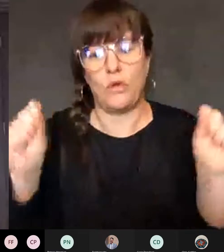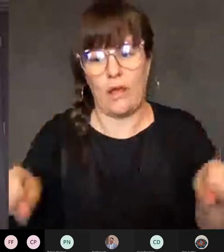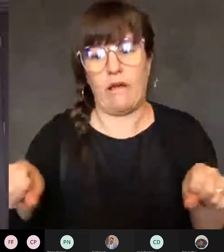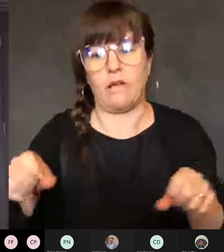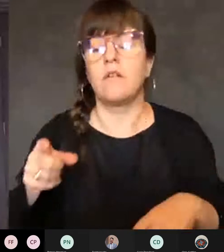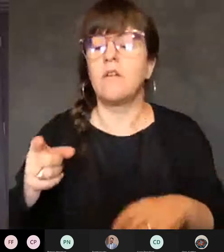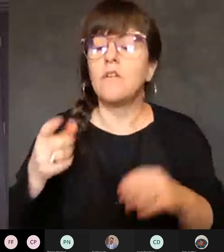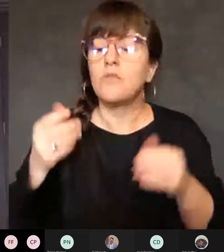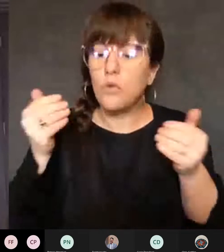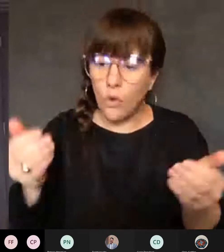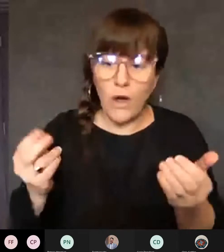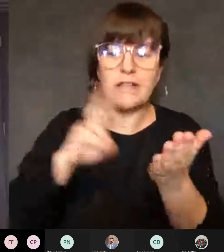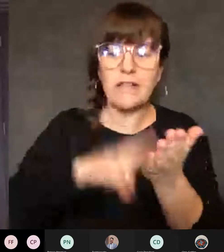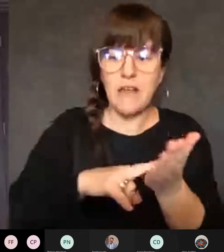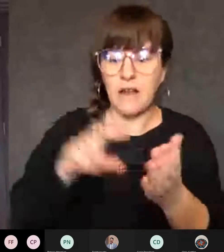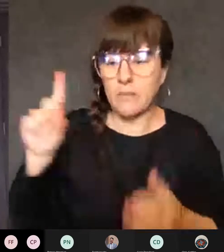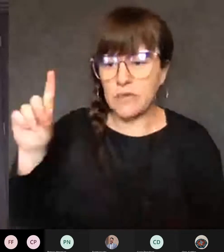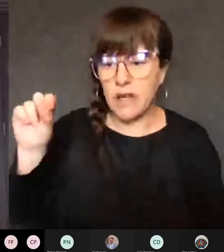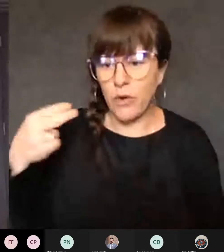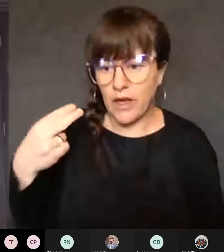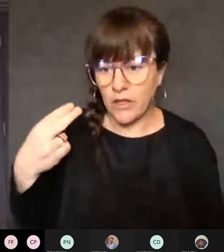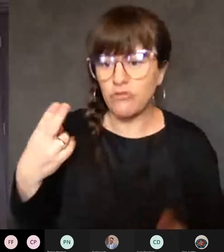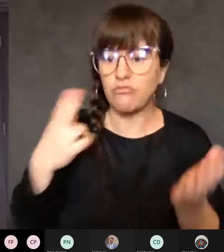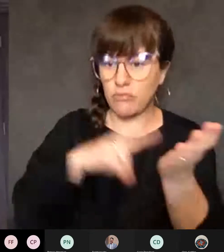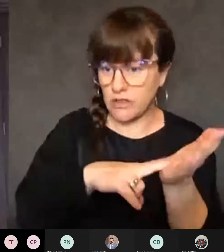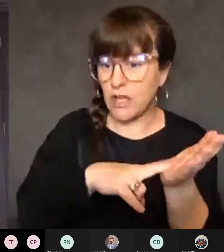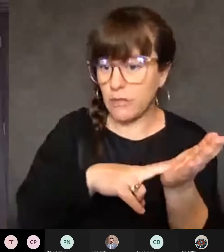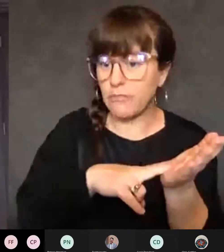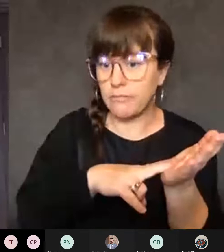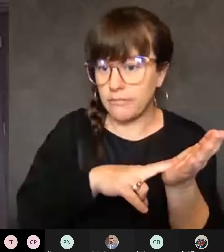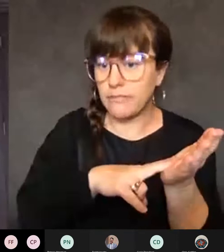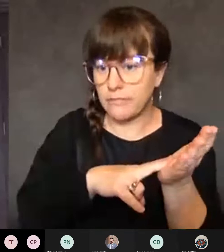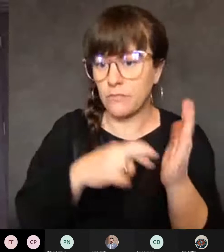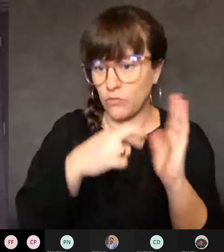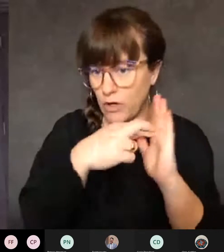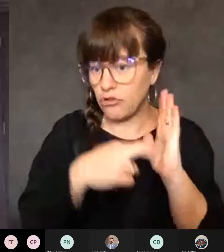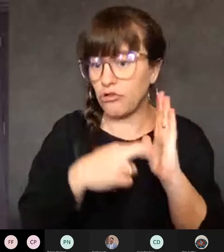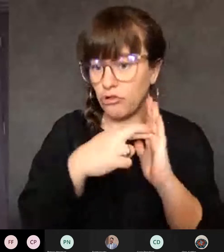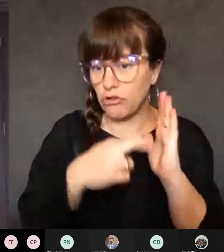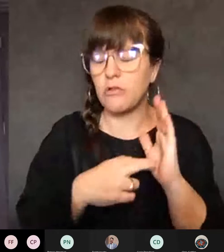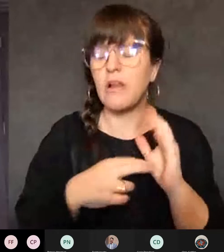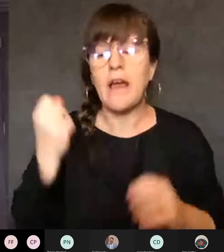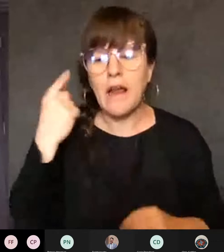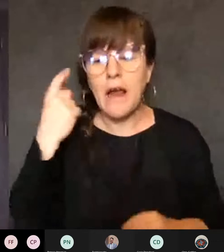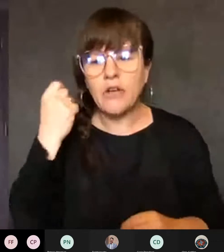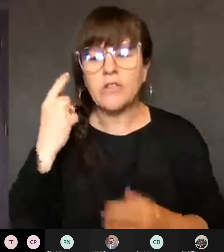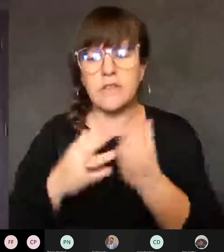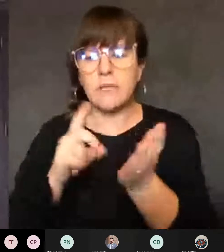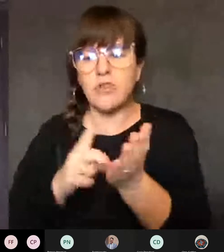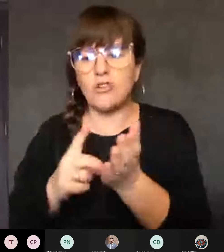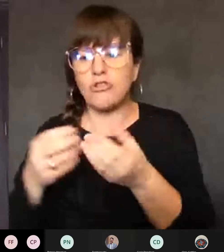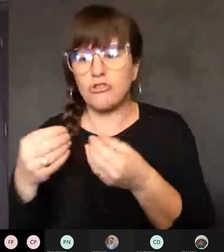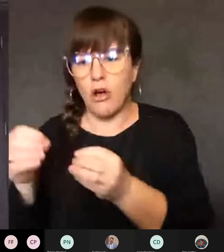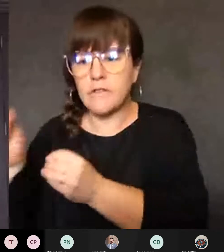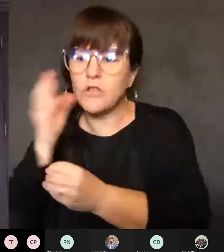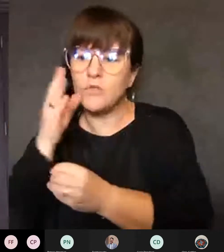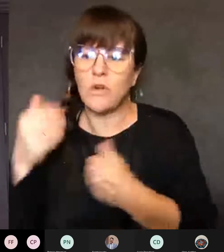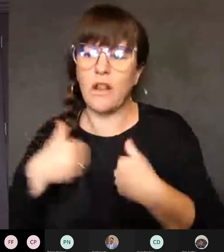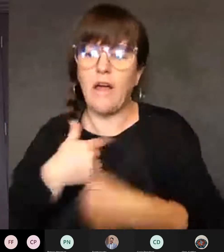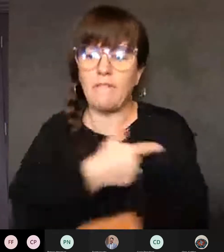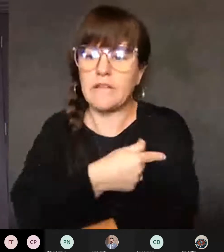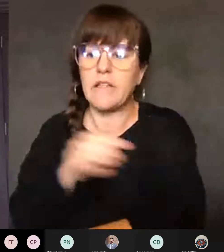the Department of Health. And I understand then some providers are going to have vaccinations too. So however you can get one,